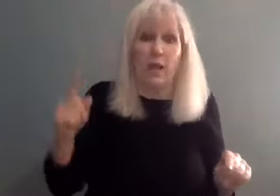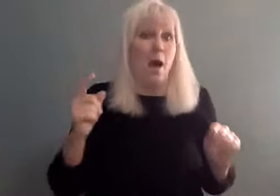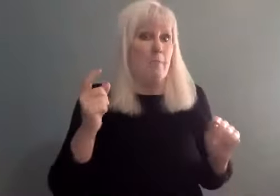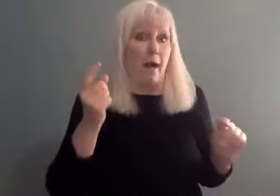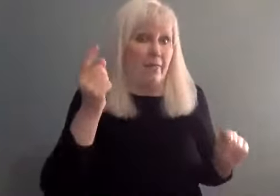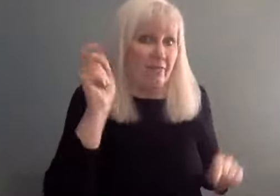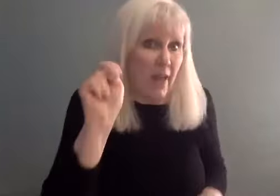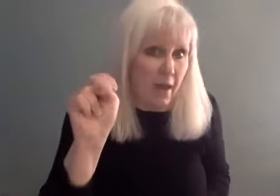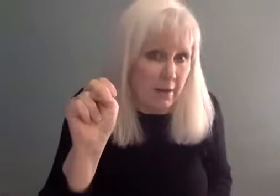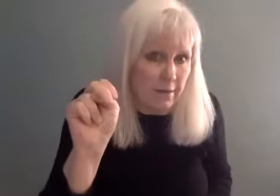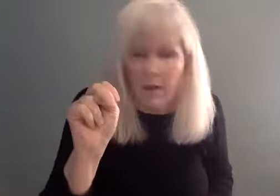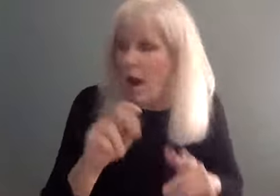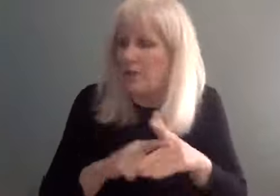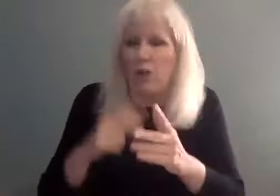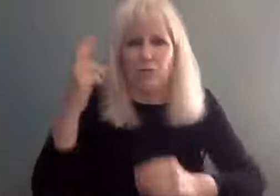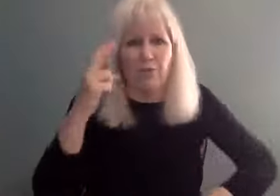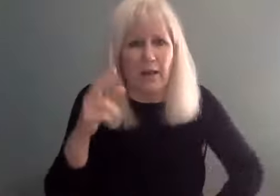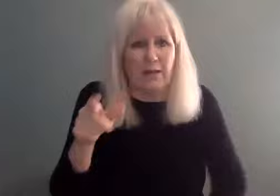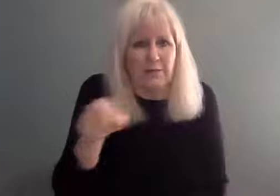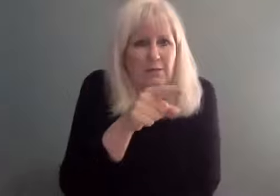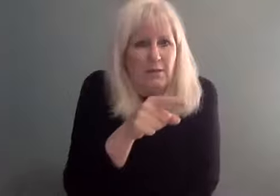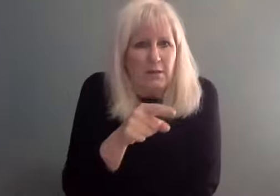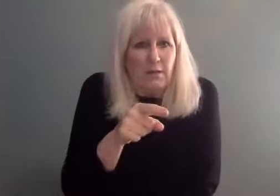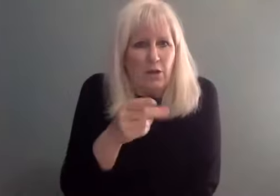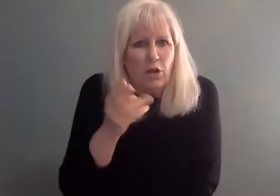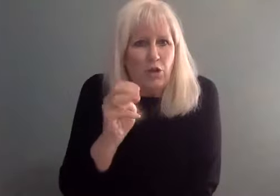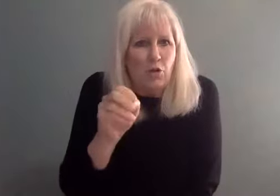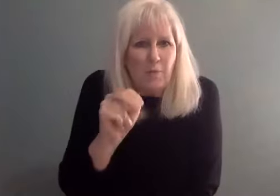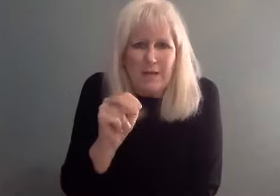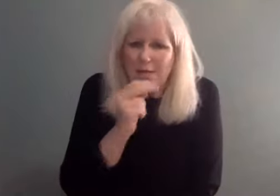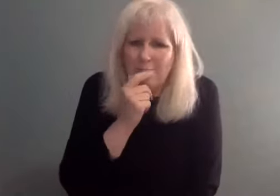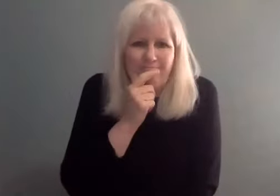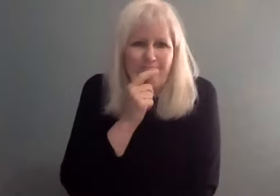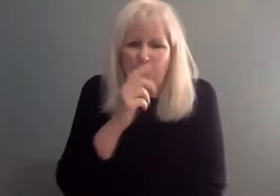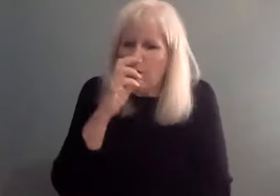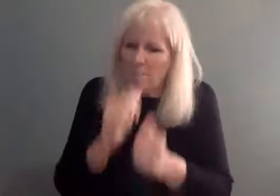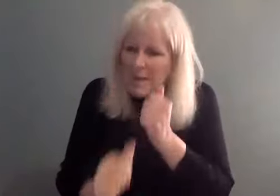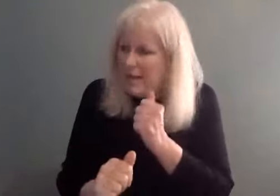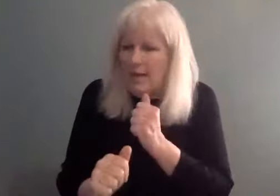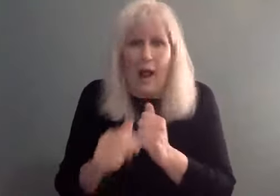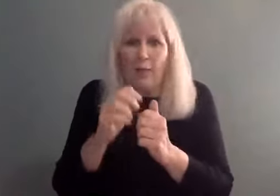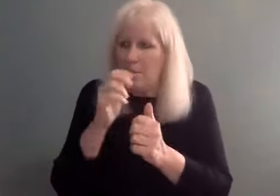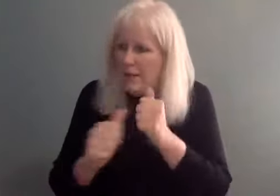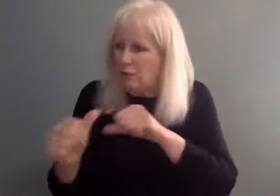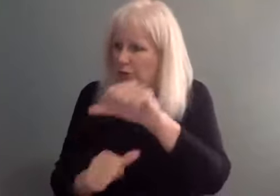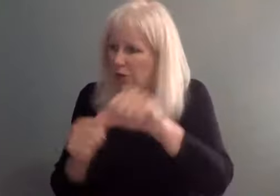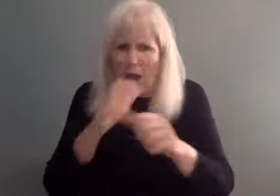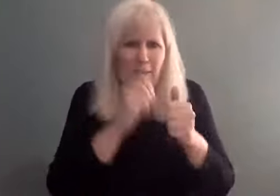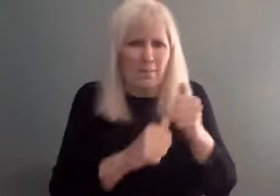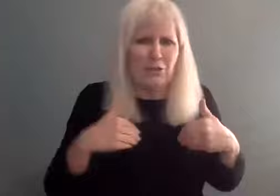realize human beings were mean to human beings, and human beings were mean to animals. And I was like, where's God